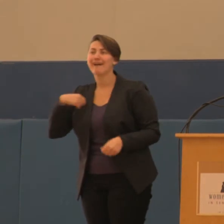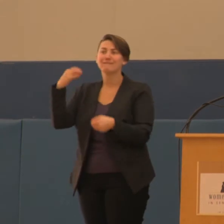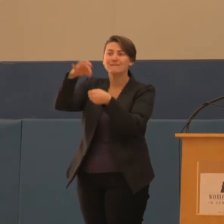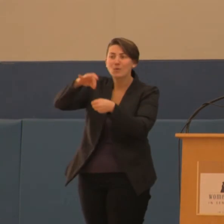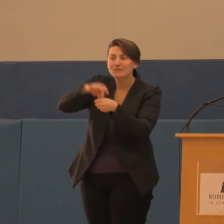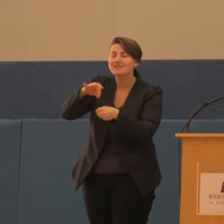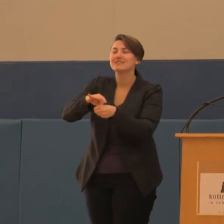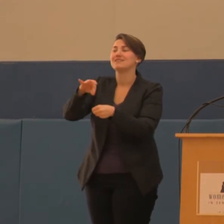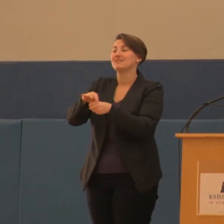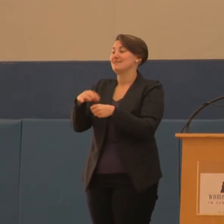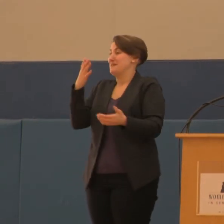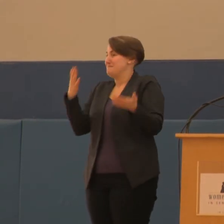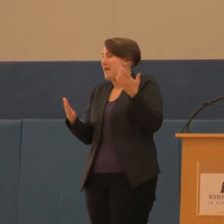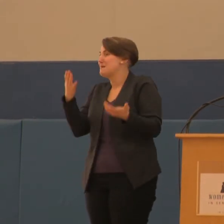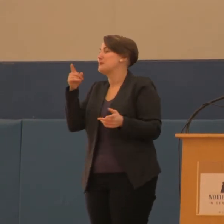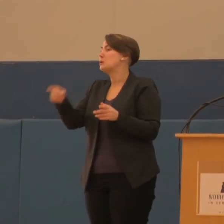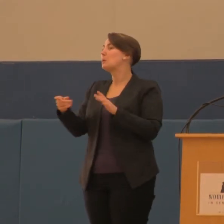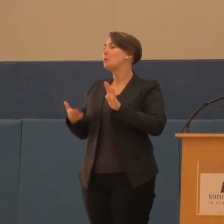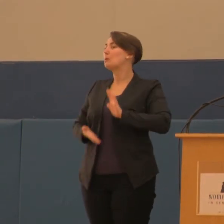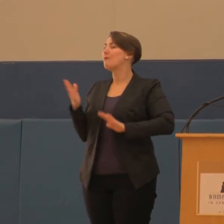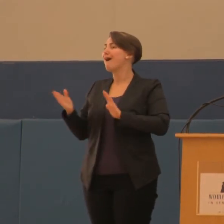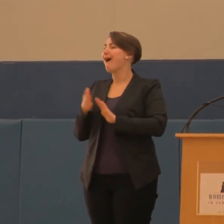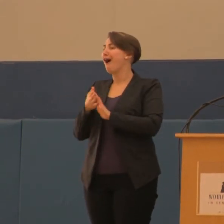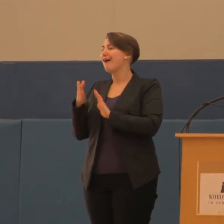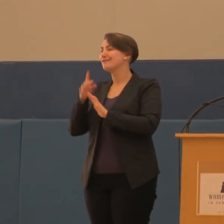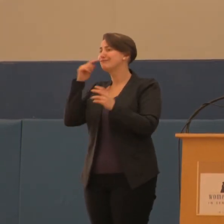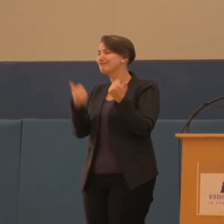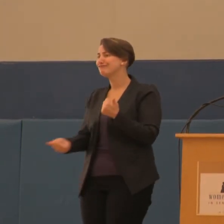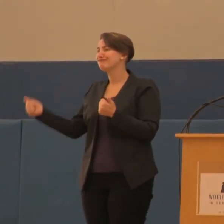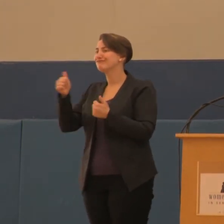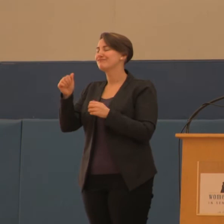vote, maybe even run for office.